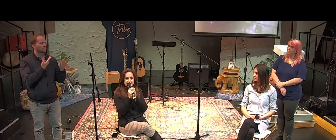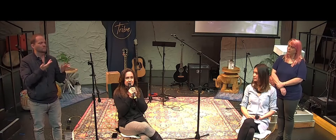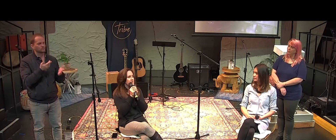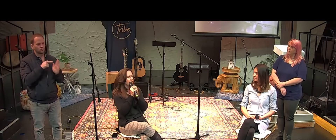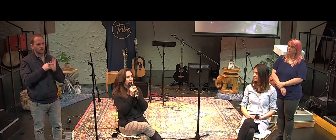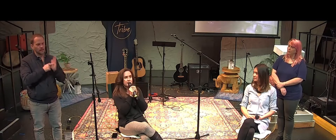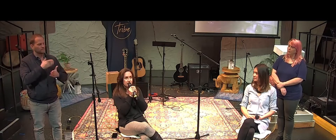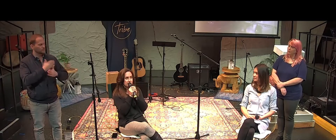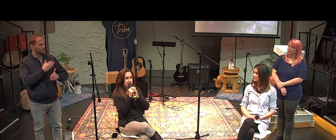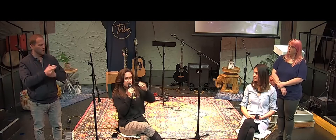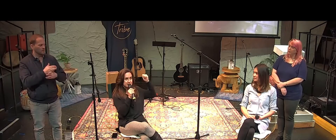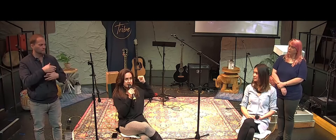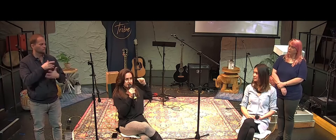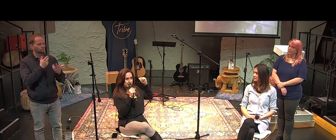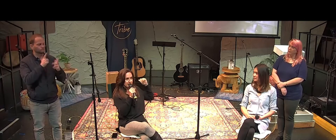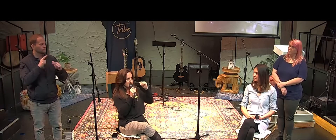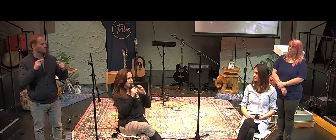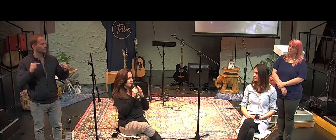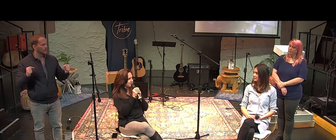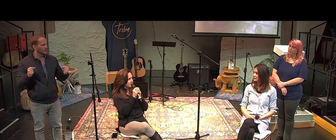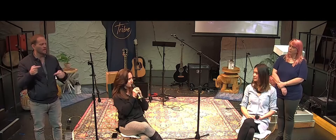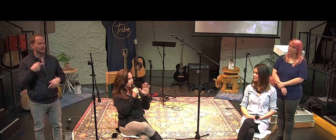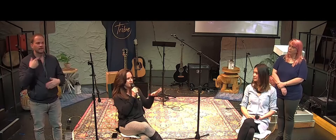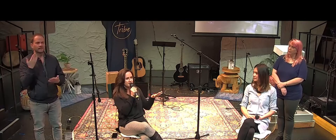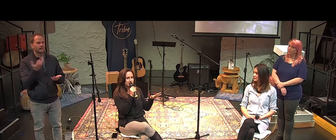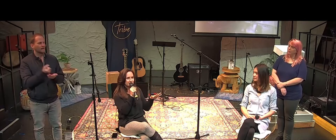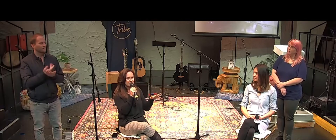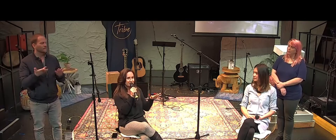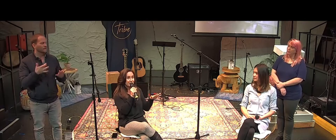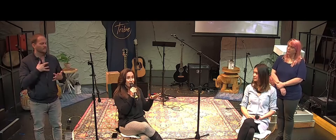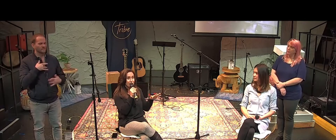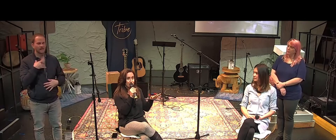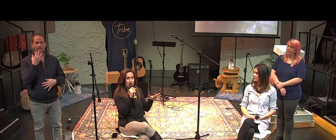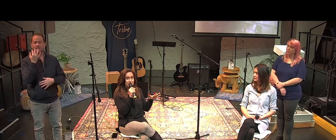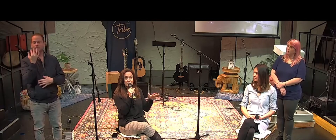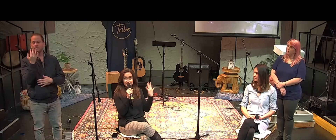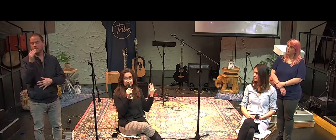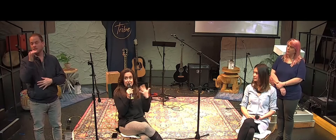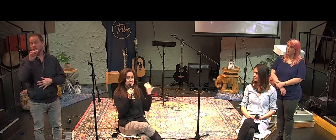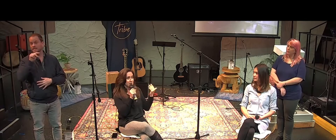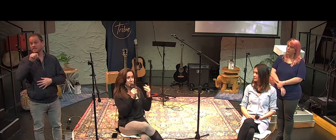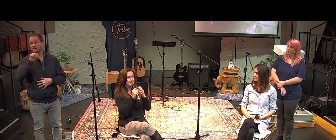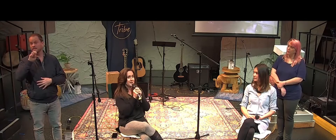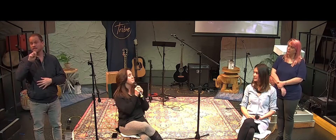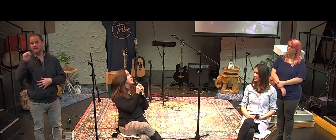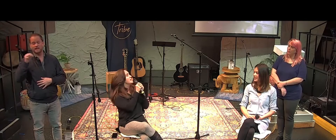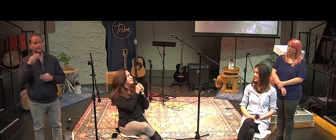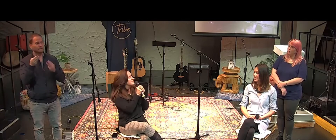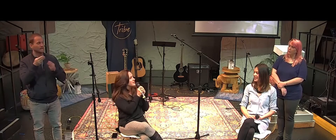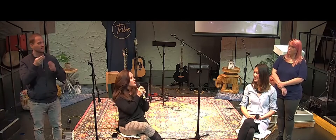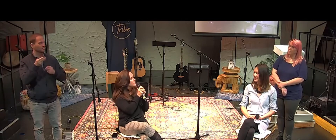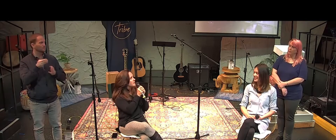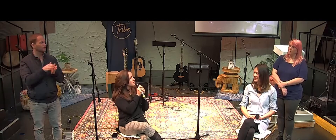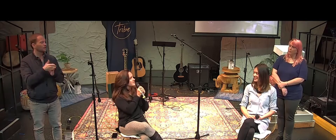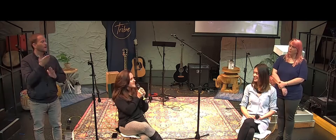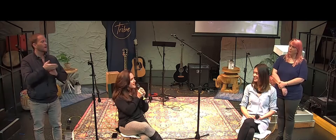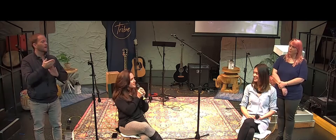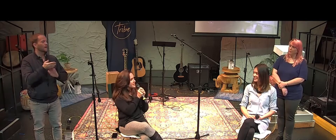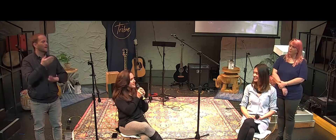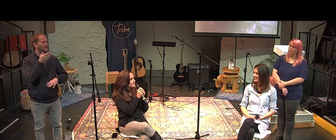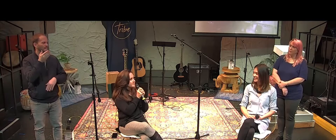Saturday nights, not Friday nights like it does elsewhere because football, right? That's all I'm going to say. So